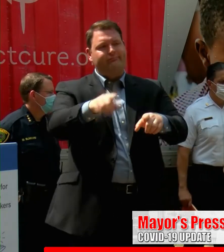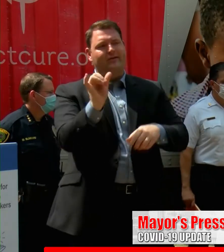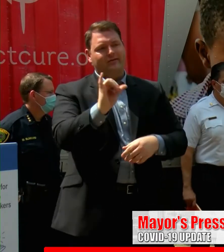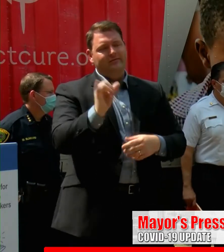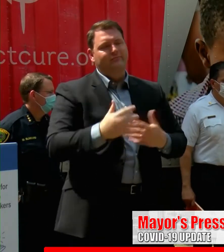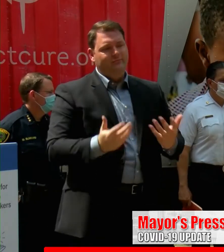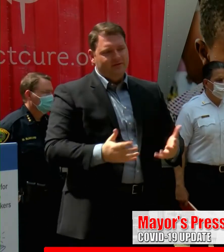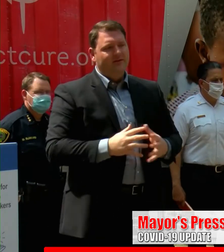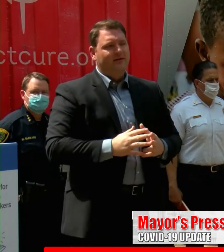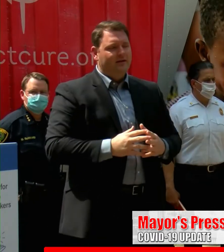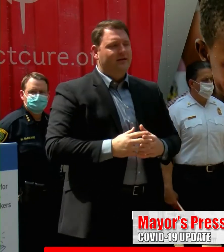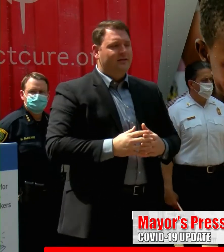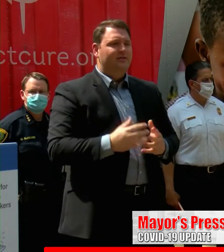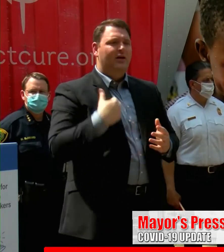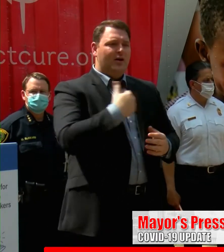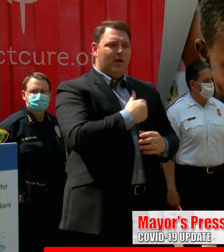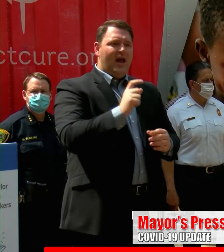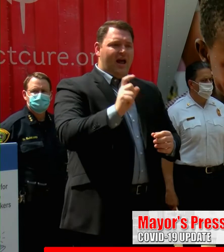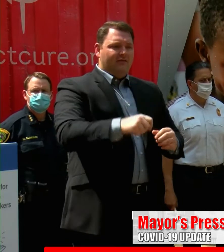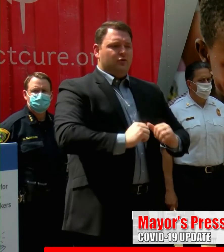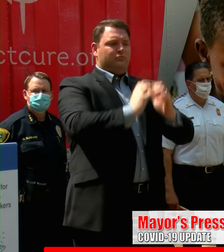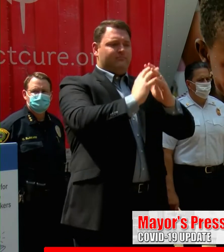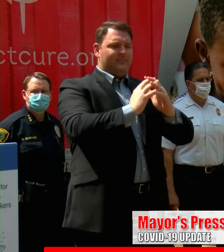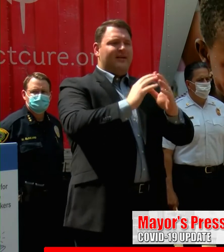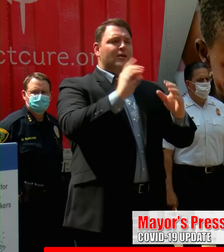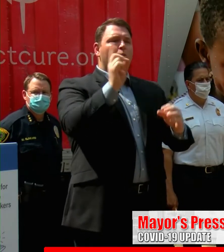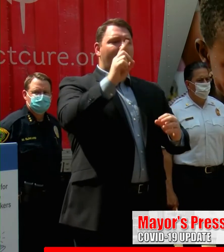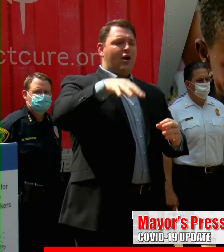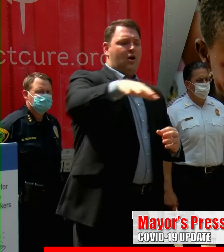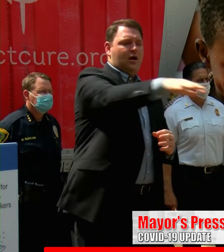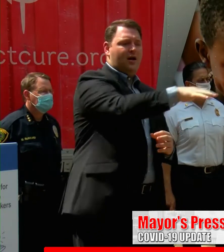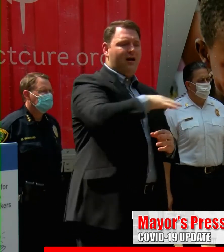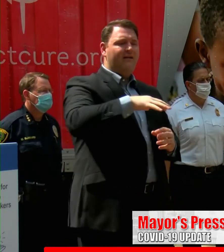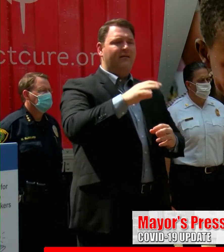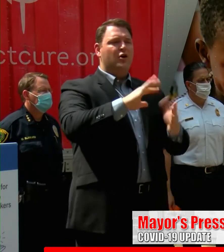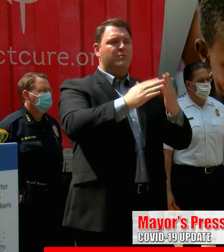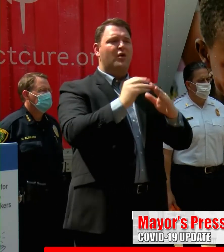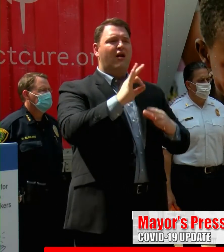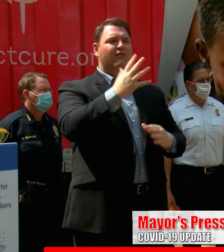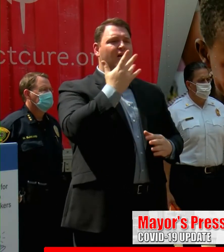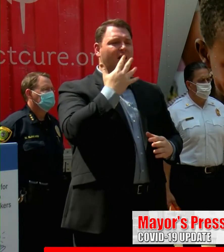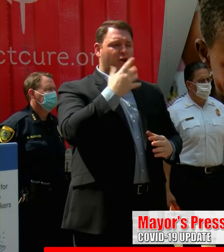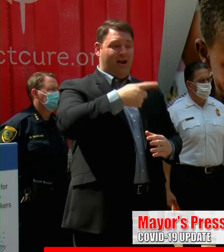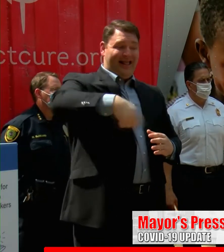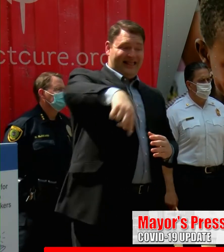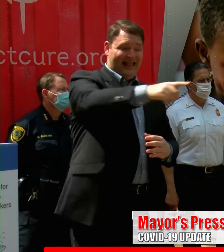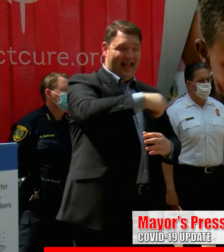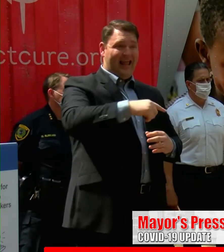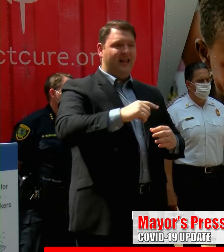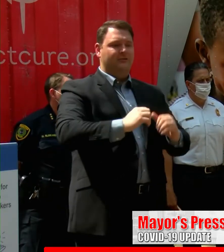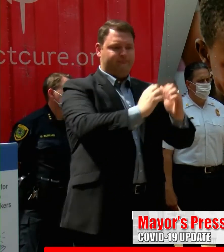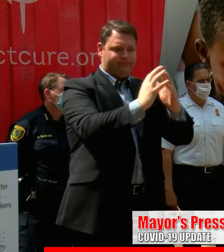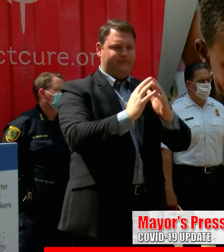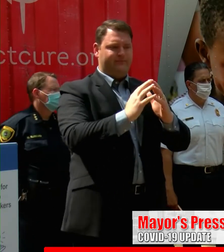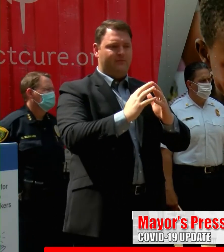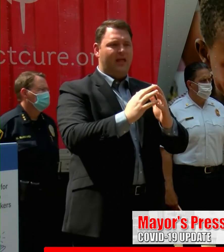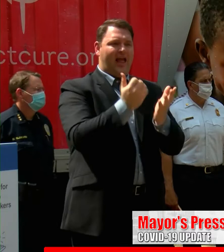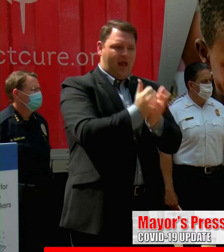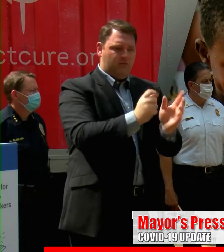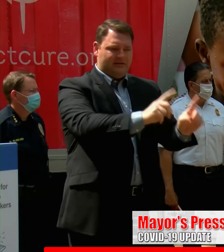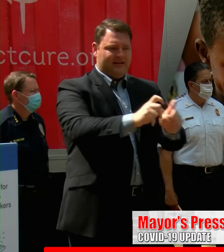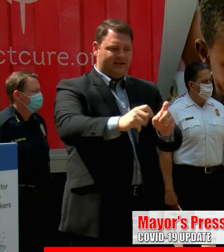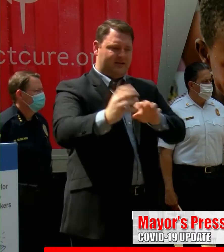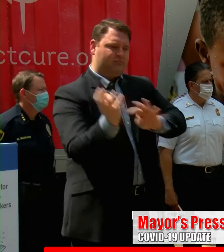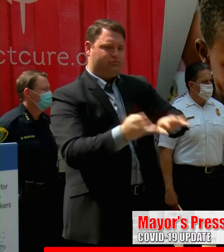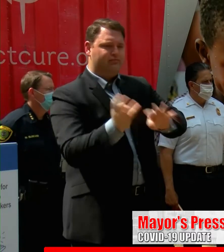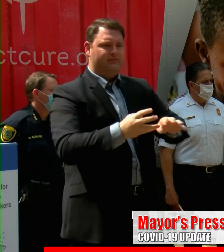of these communities of color, and do a lot more testing. The testing has not been nearly as robust as I would have liked it. If you need a